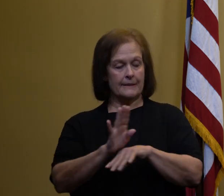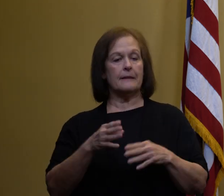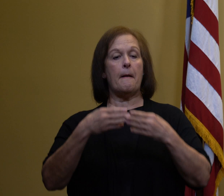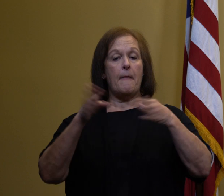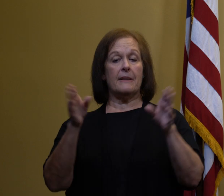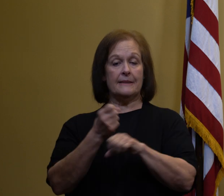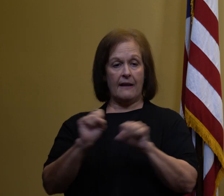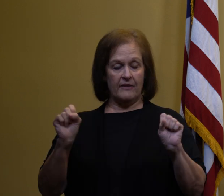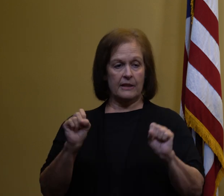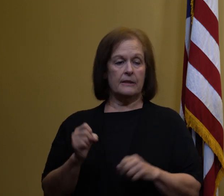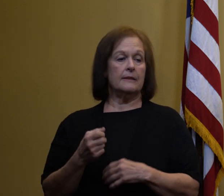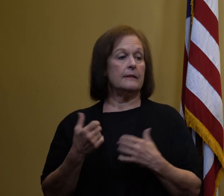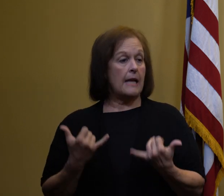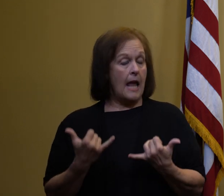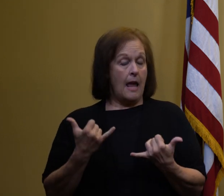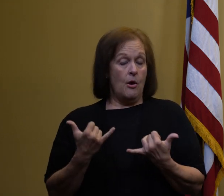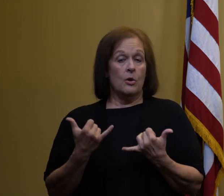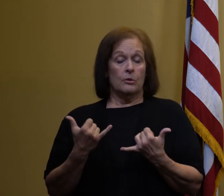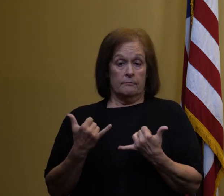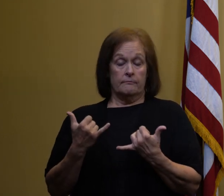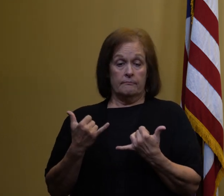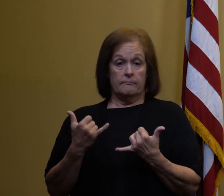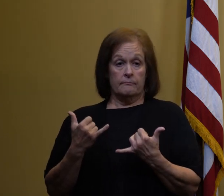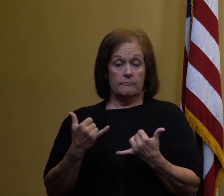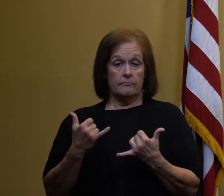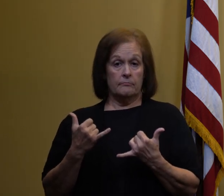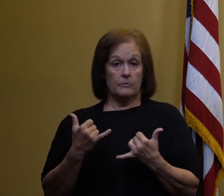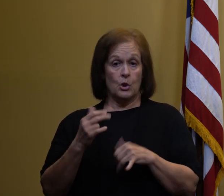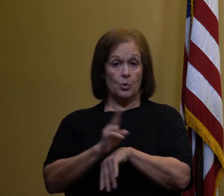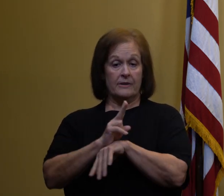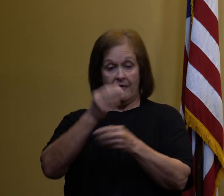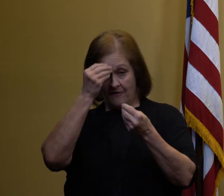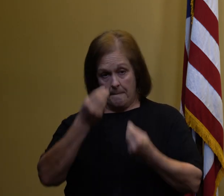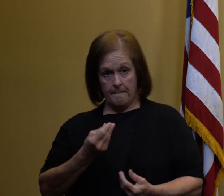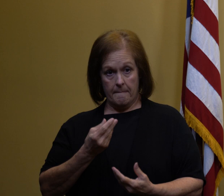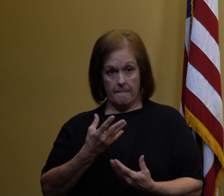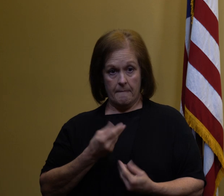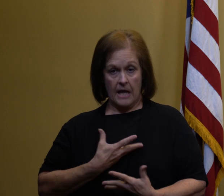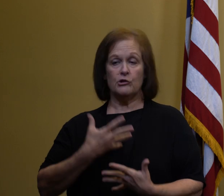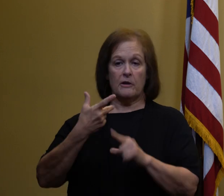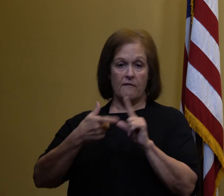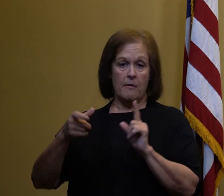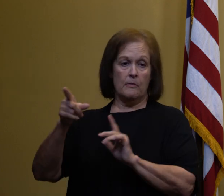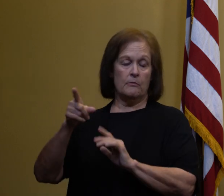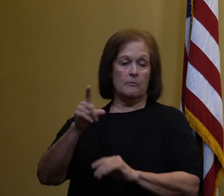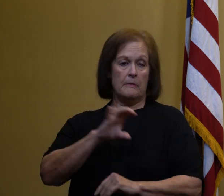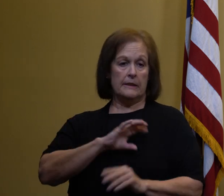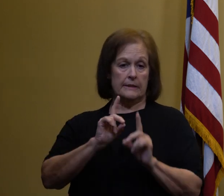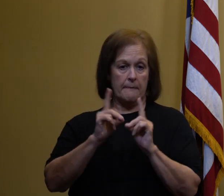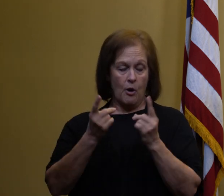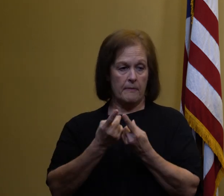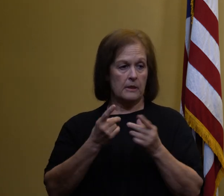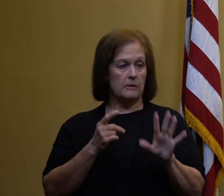safety and year-to-date stats, and using the preliminary data always from the New Orleans Police Department.